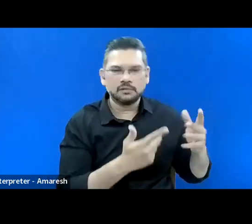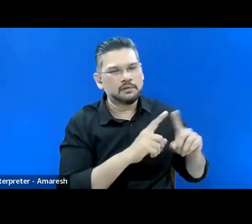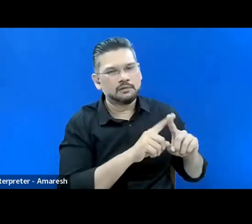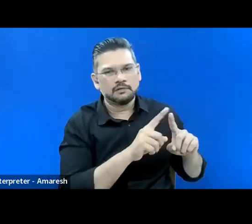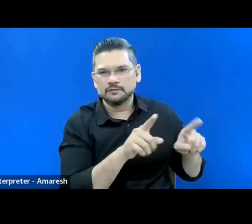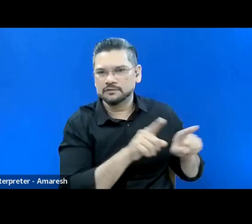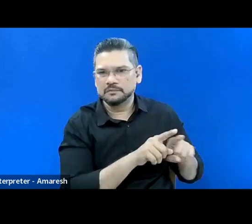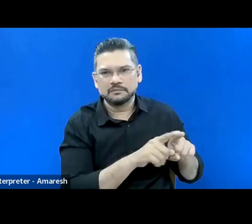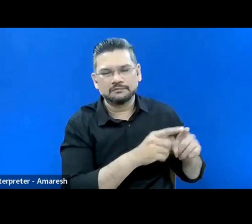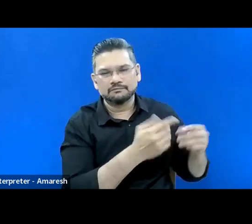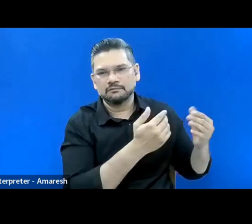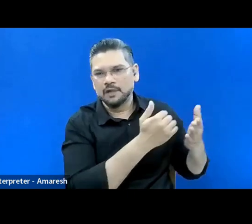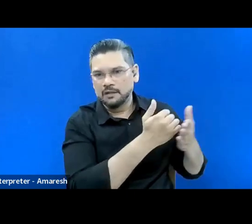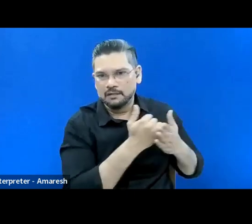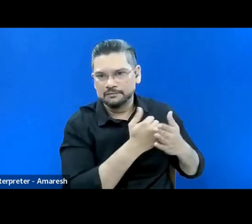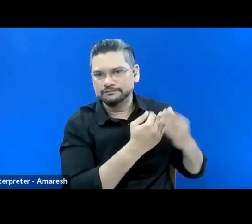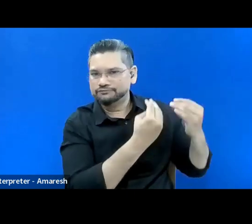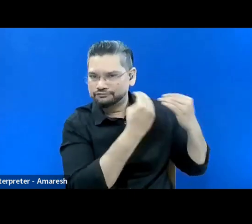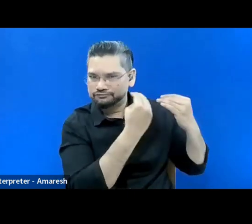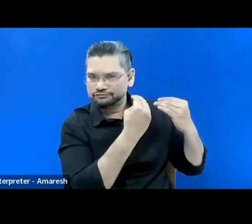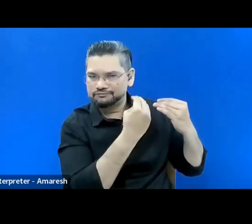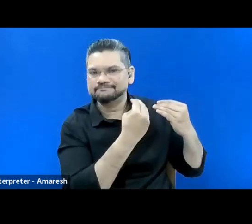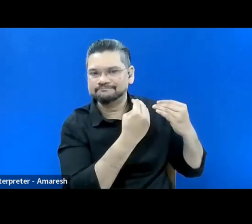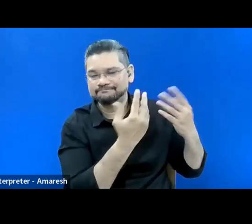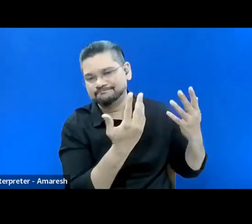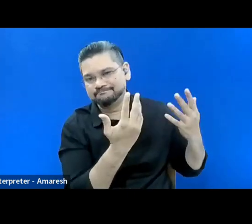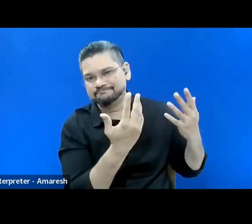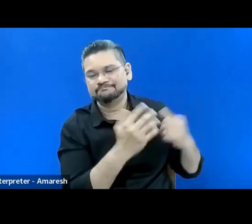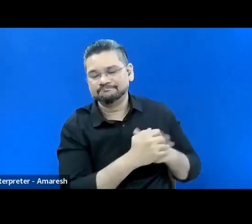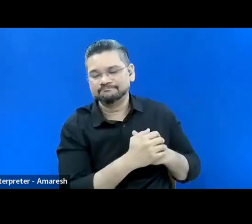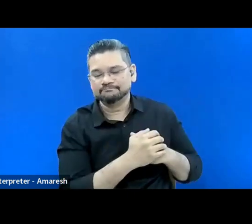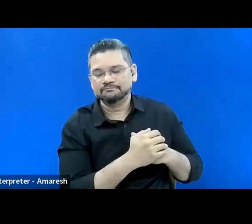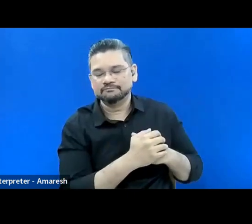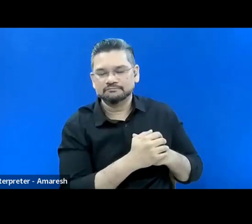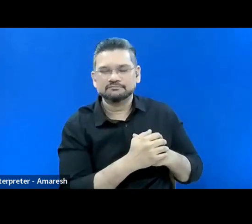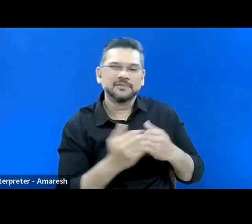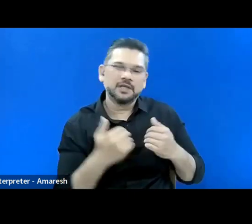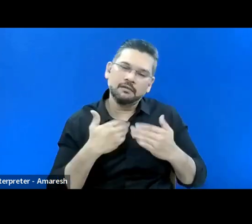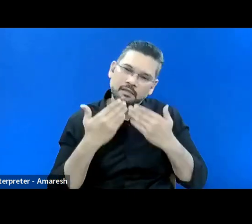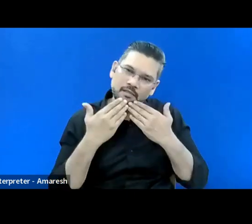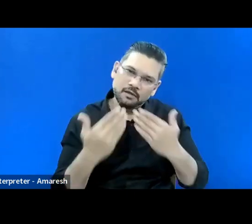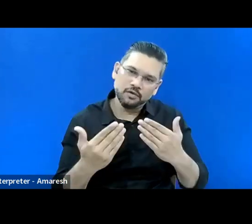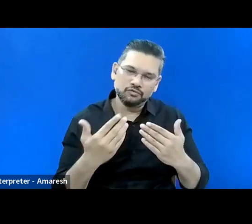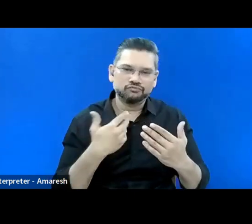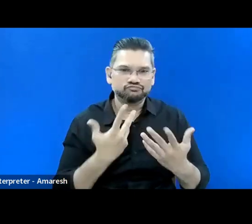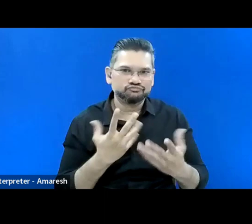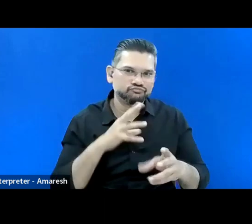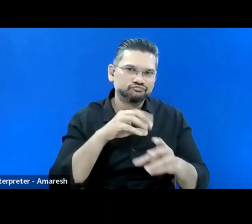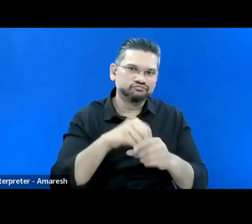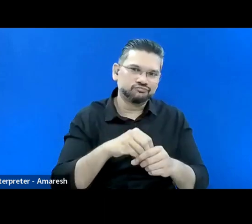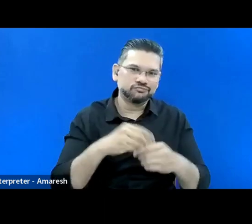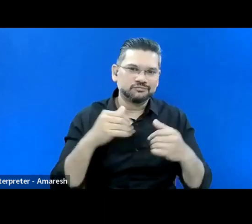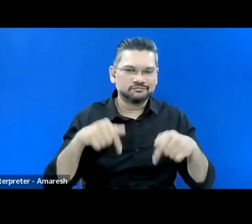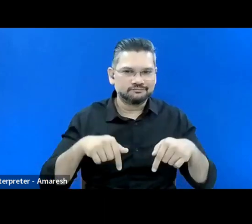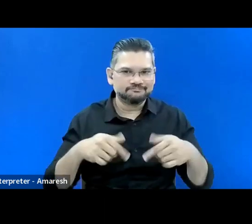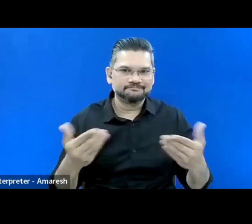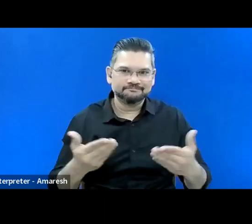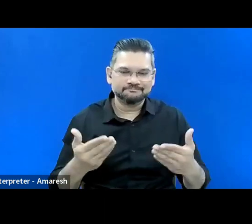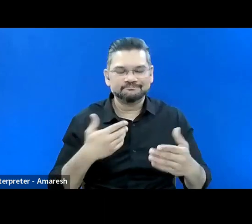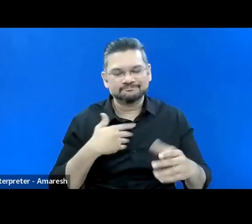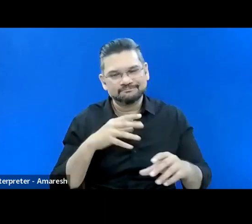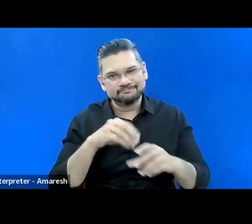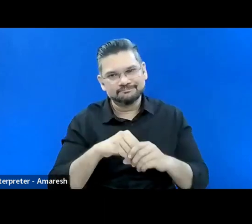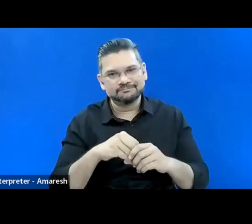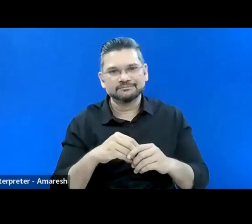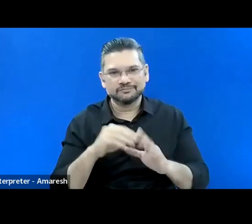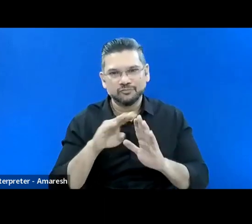And I would end by saying thank you again for making us a part of it. And we hope that I would